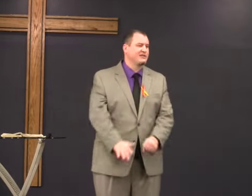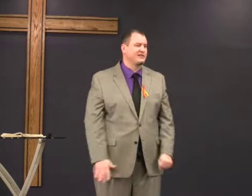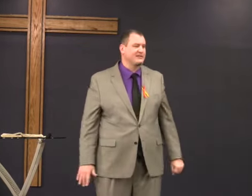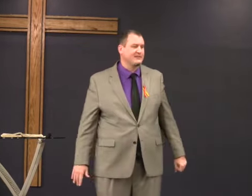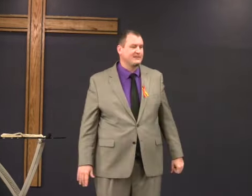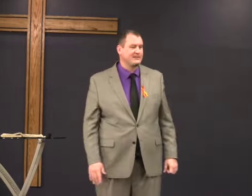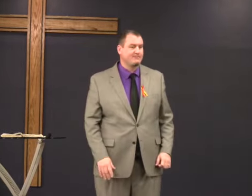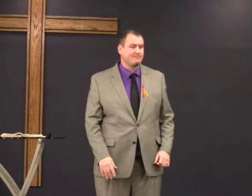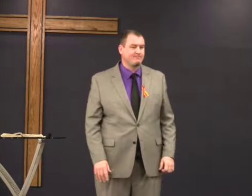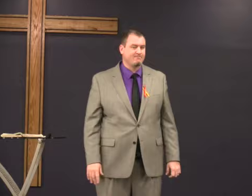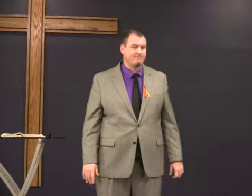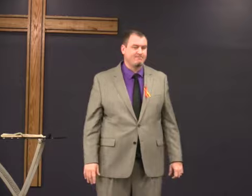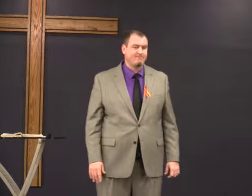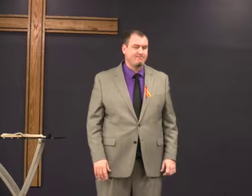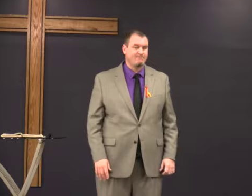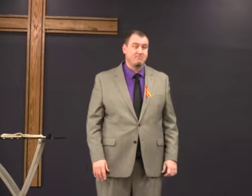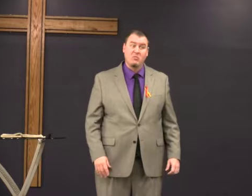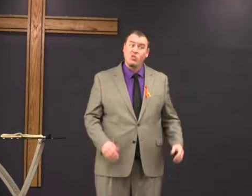I guarantee it.